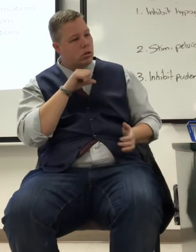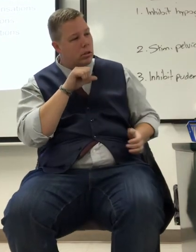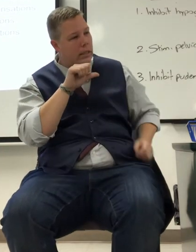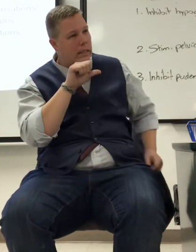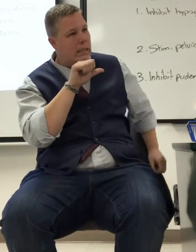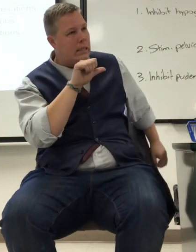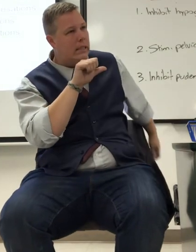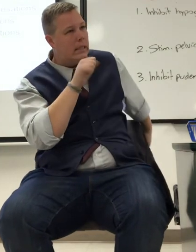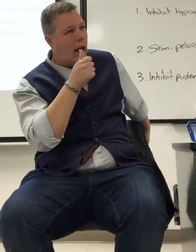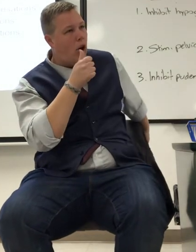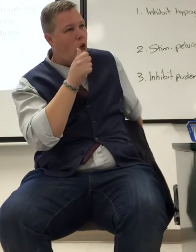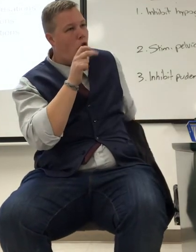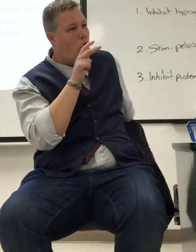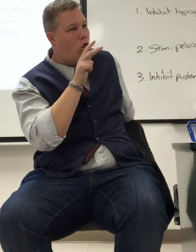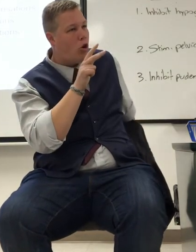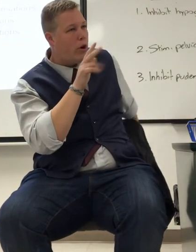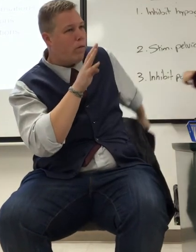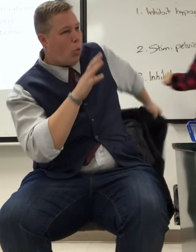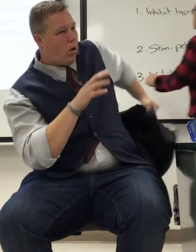1034.